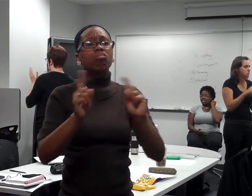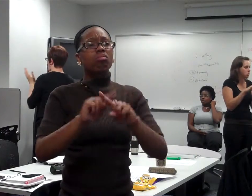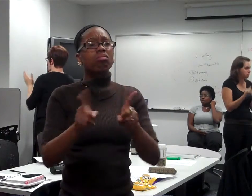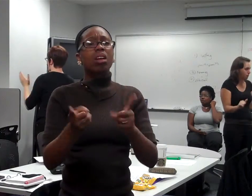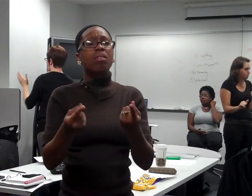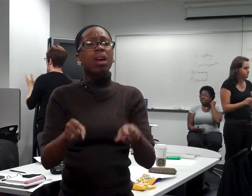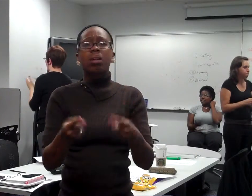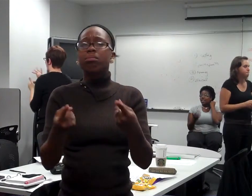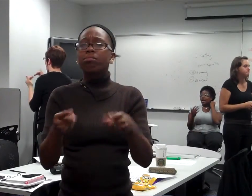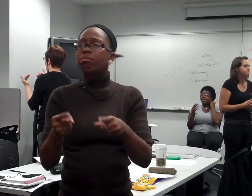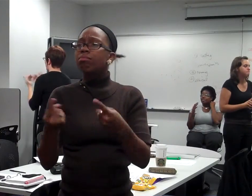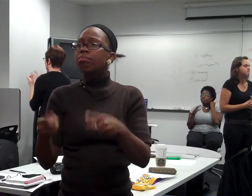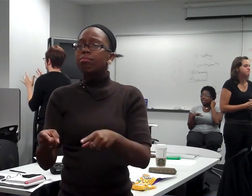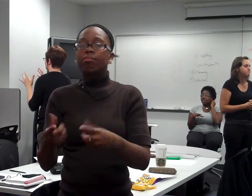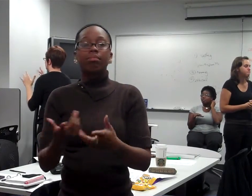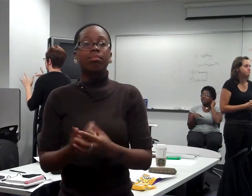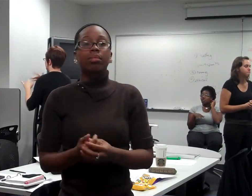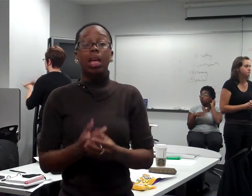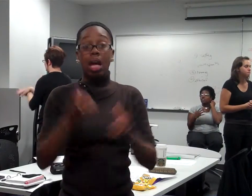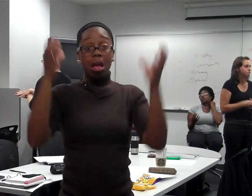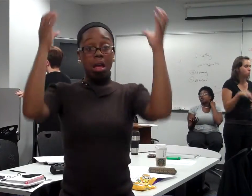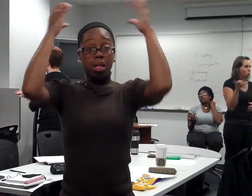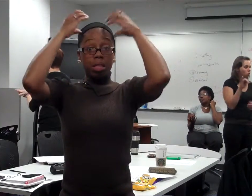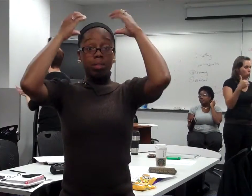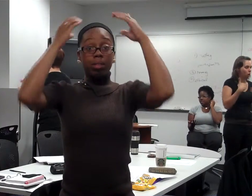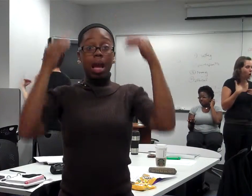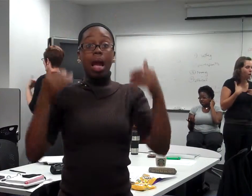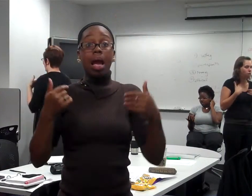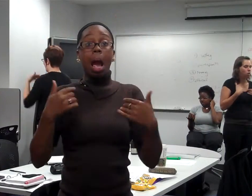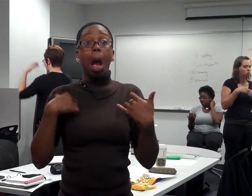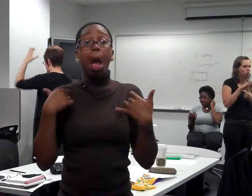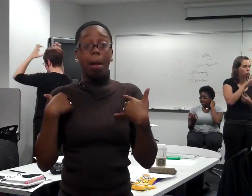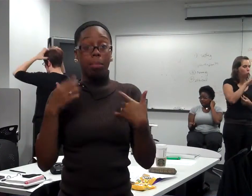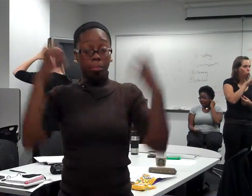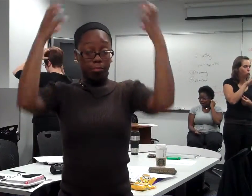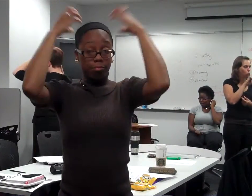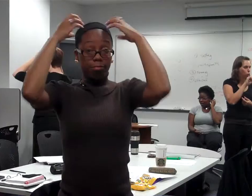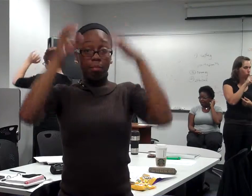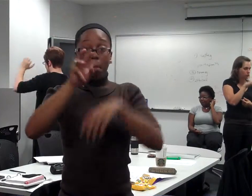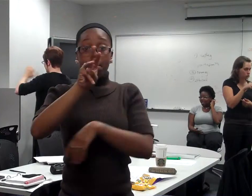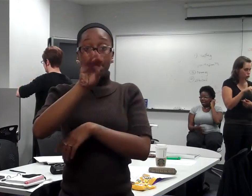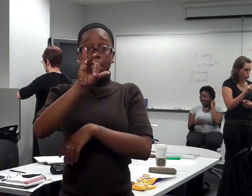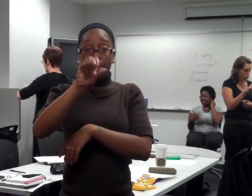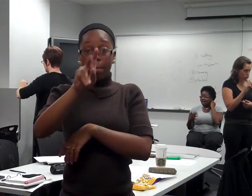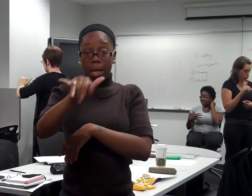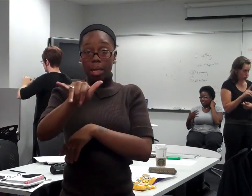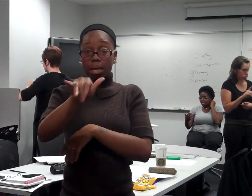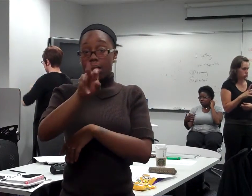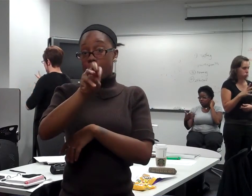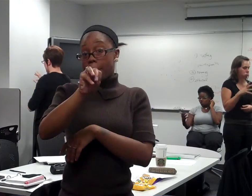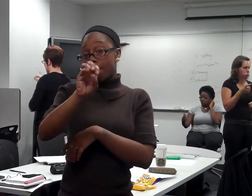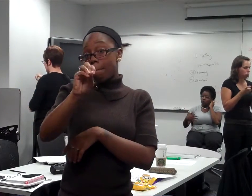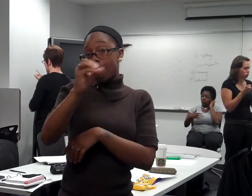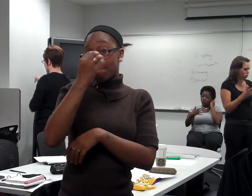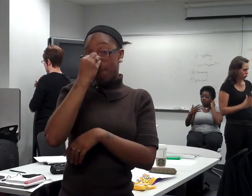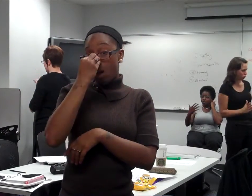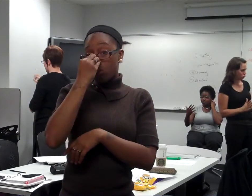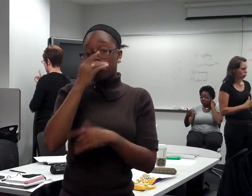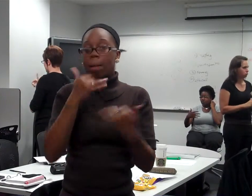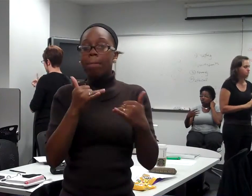Disney has Mickey play the wizard of this entire event, and he kind of takes you through the